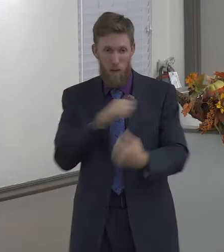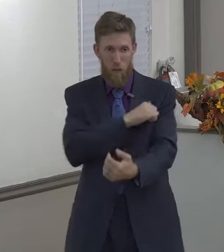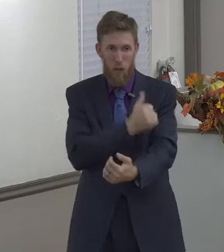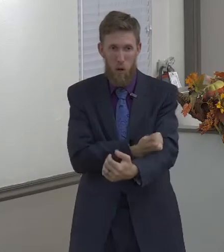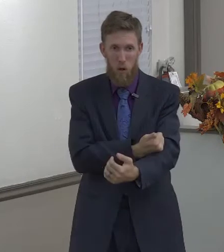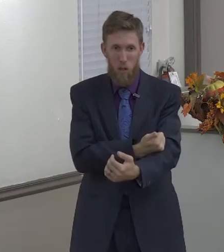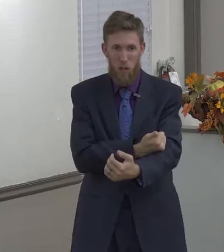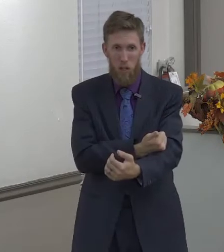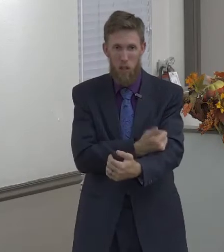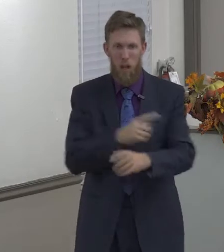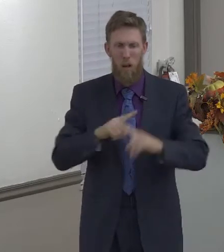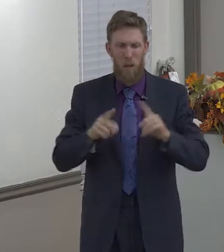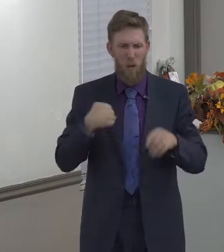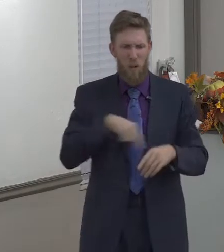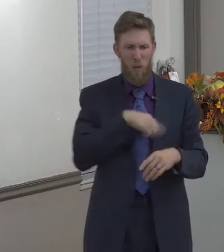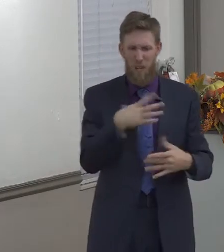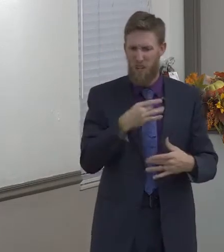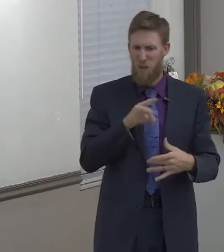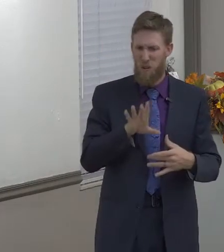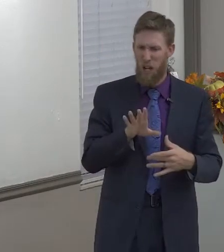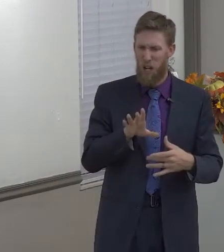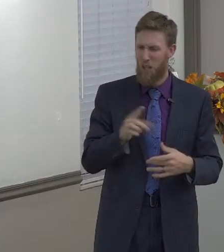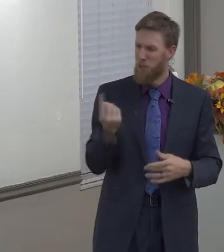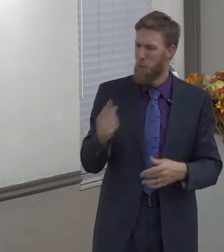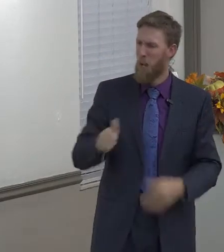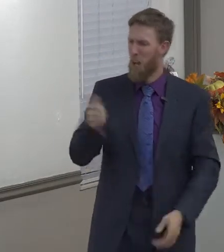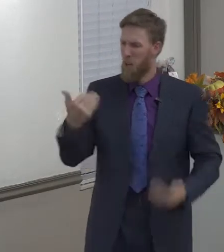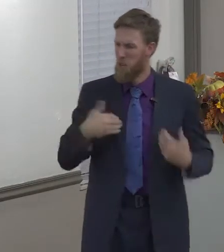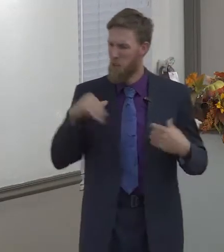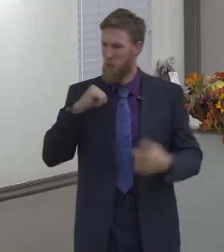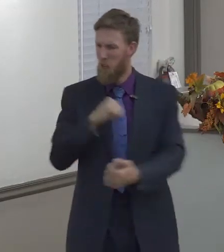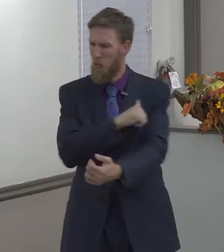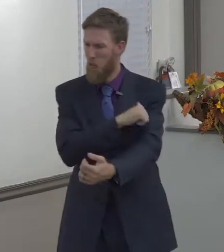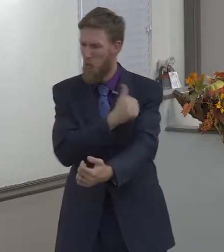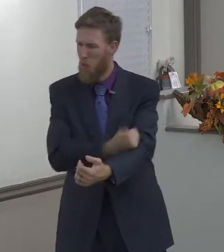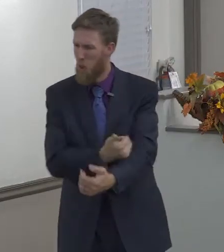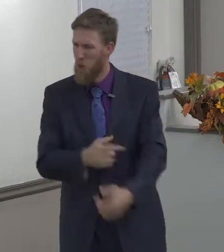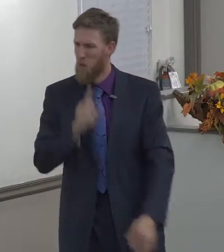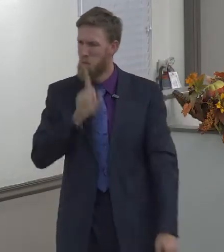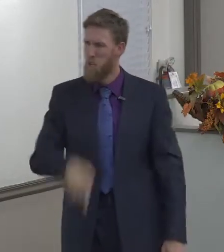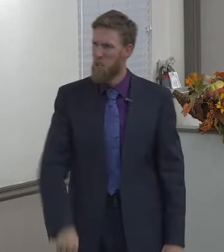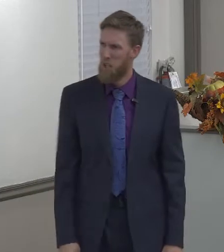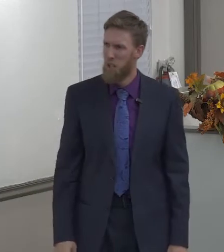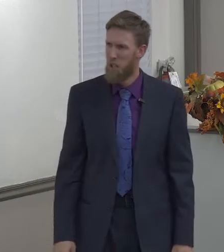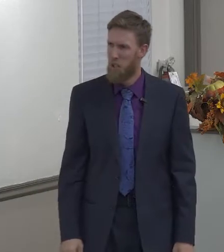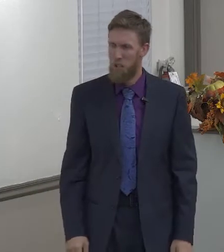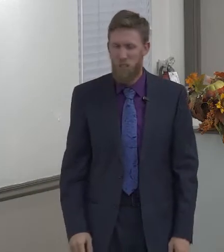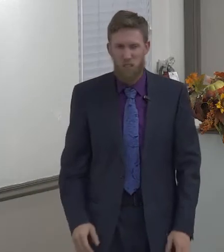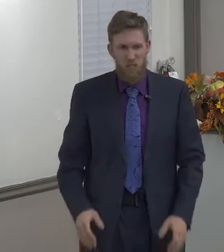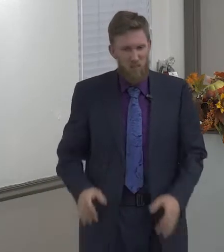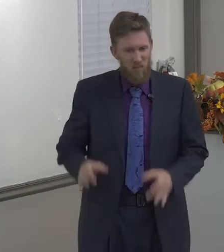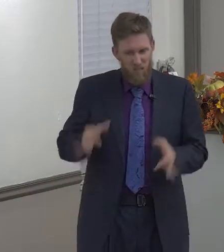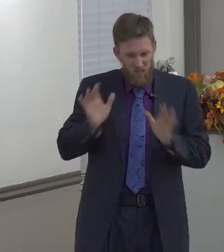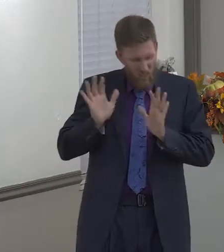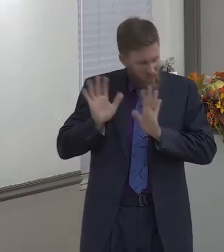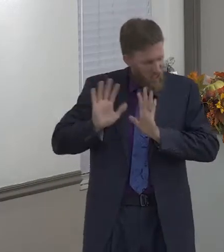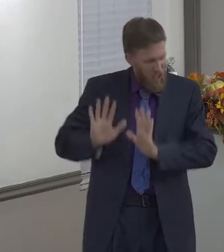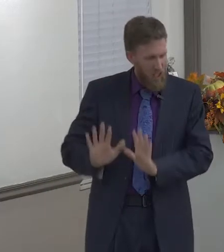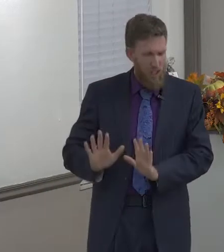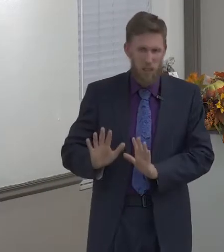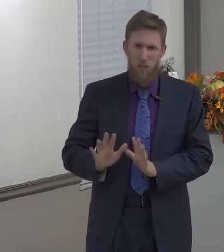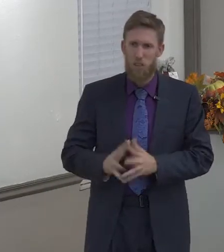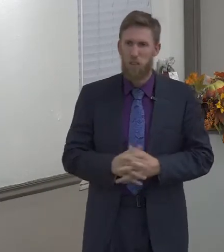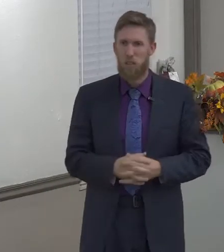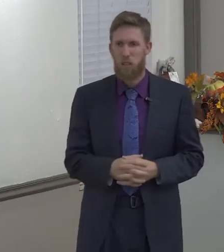we just to that authority. We struggle with submitting to authority, and yet God has placed